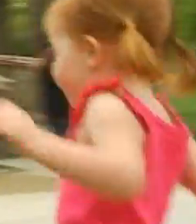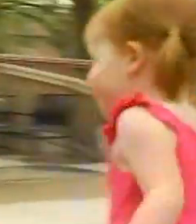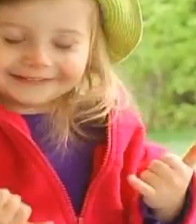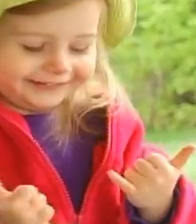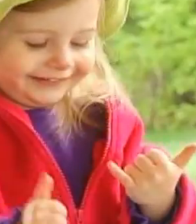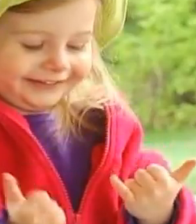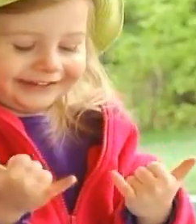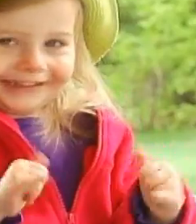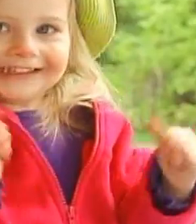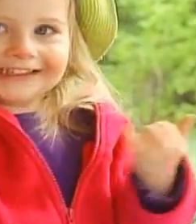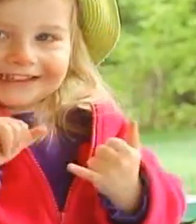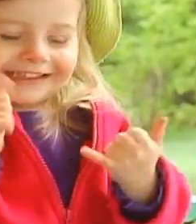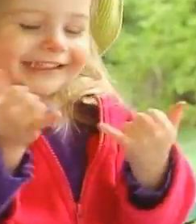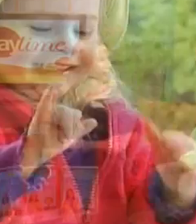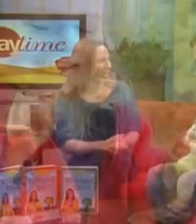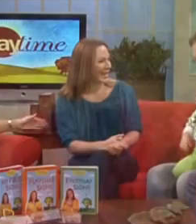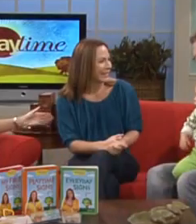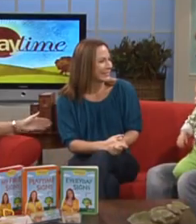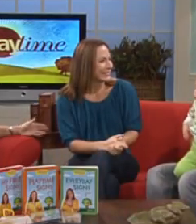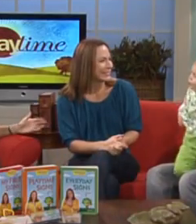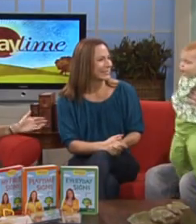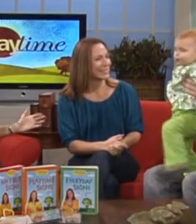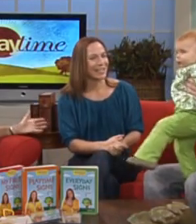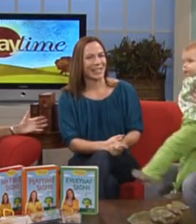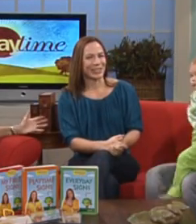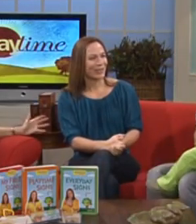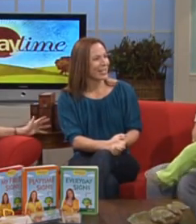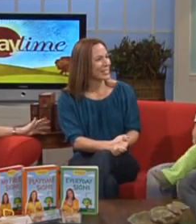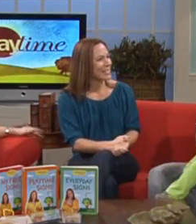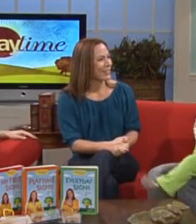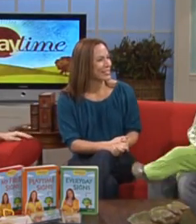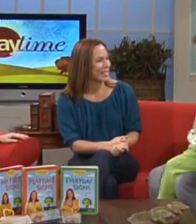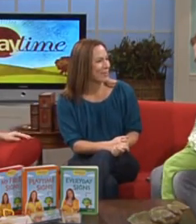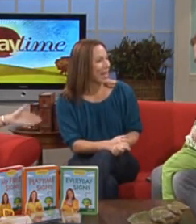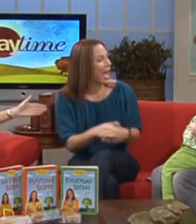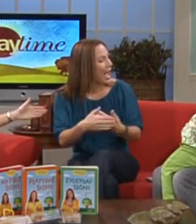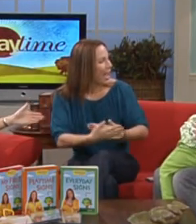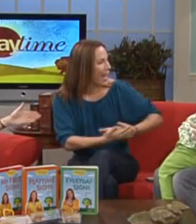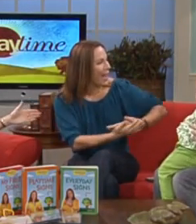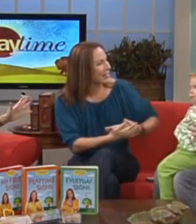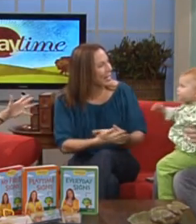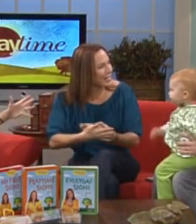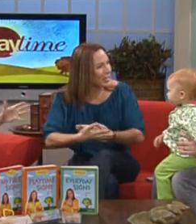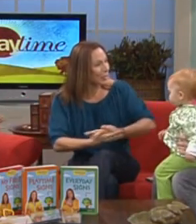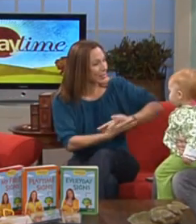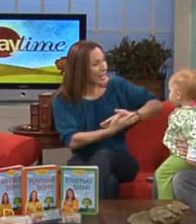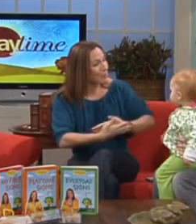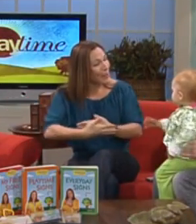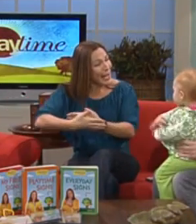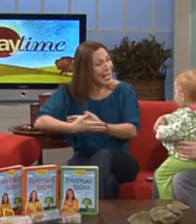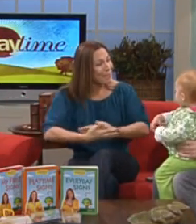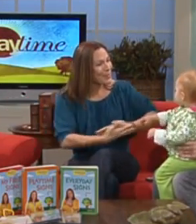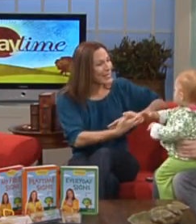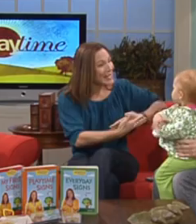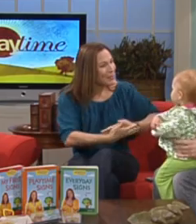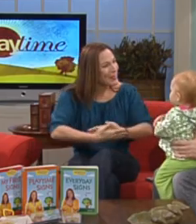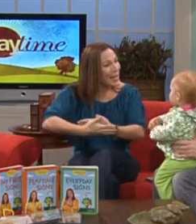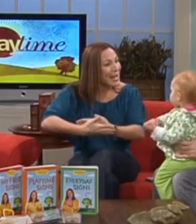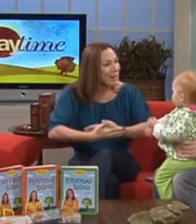doing this? Dana's never met you before, but she's met you through your videos. That's right. She's never seen me. You're a familiar face, sort of. Can you sign baby, baby,